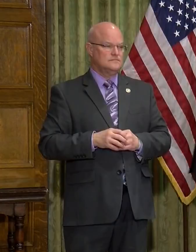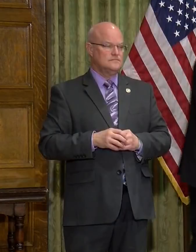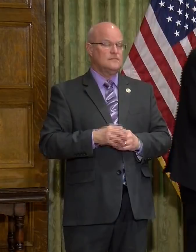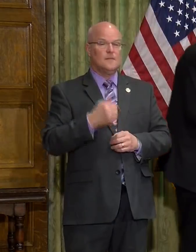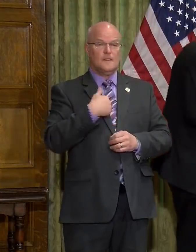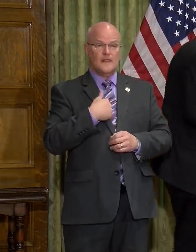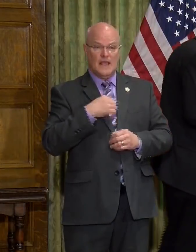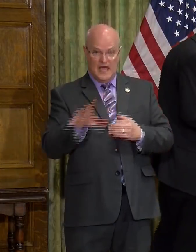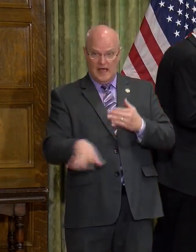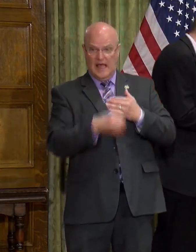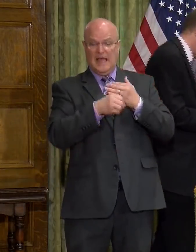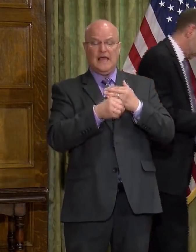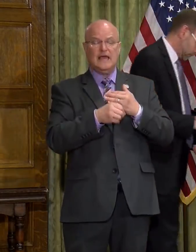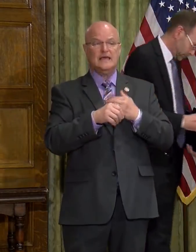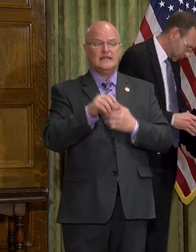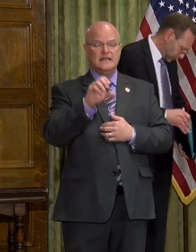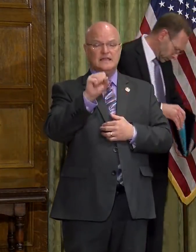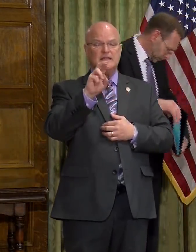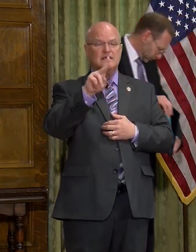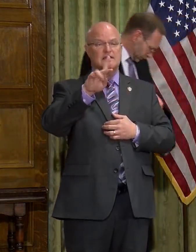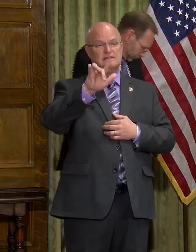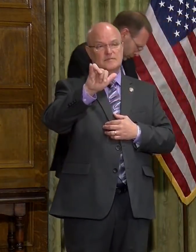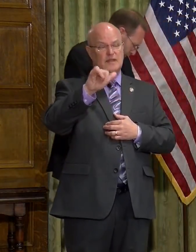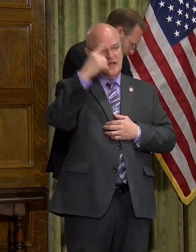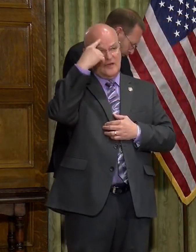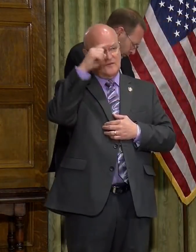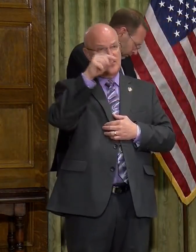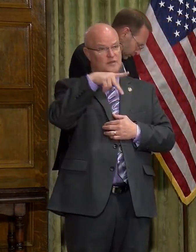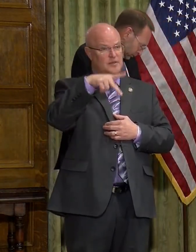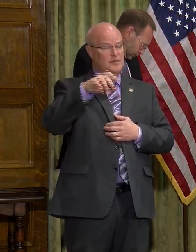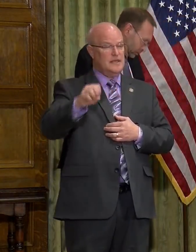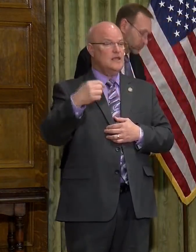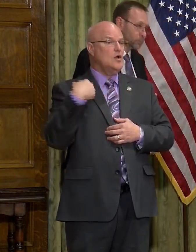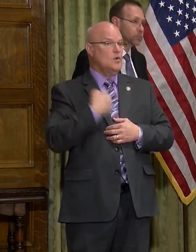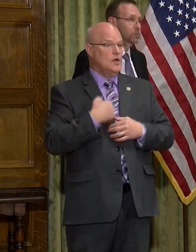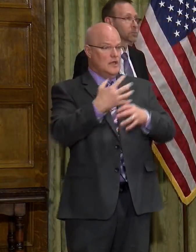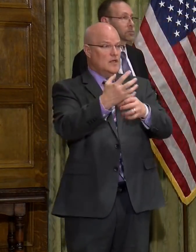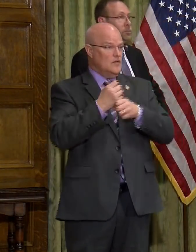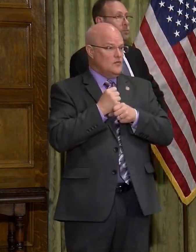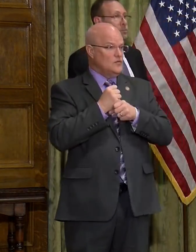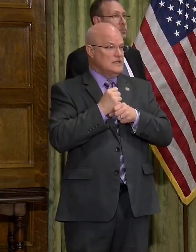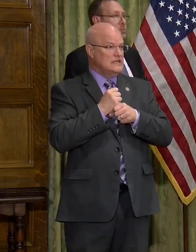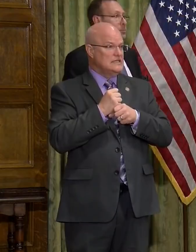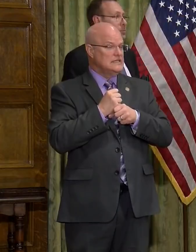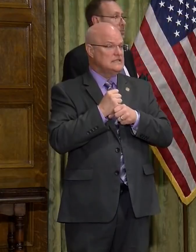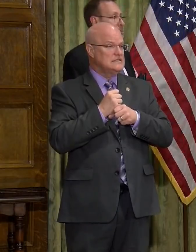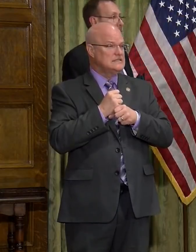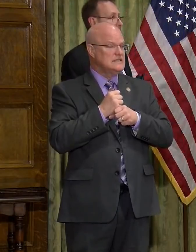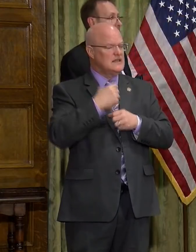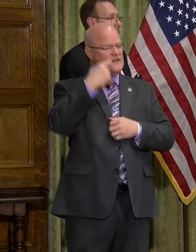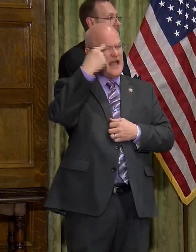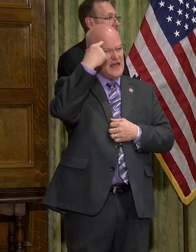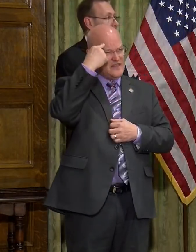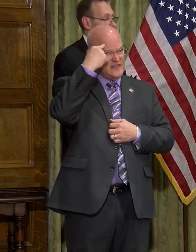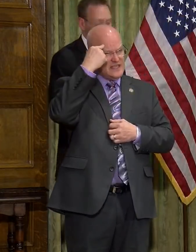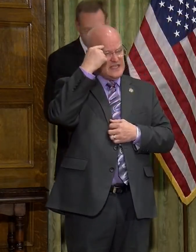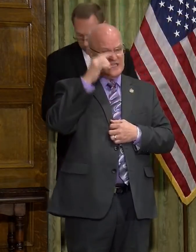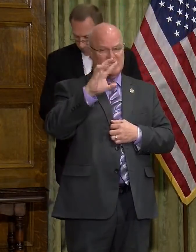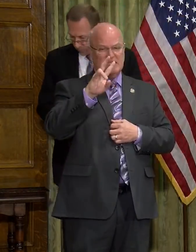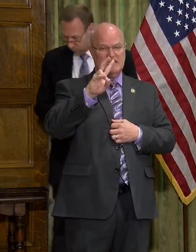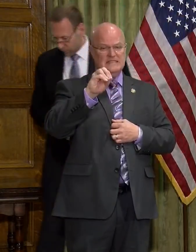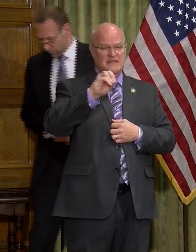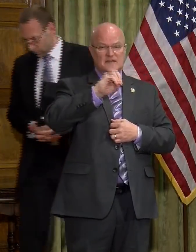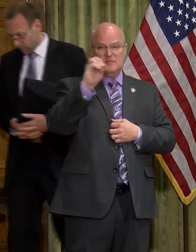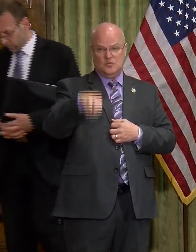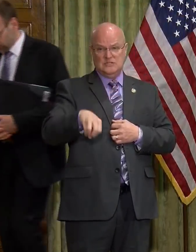I'll just add, on the supply chain side of the PPE, we've received, I think it's